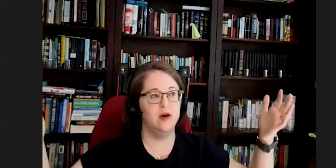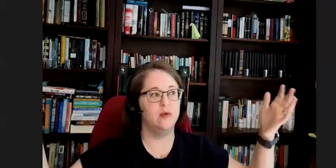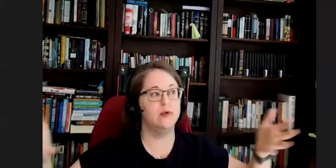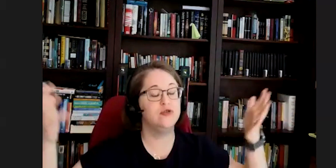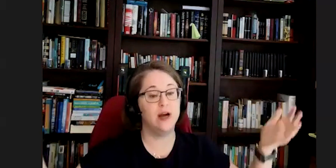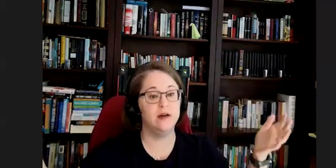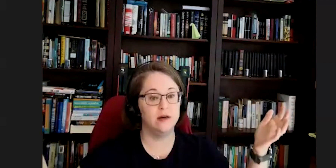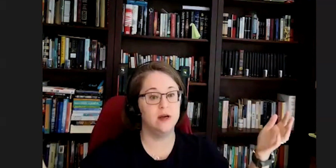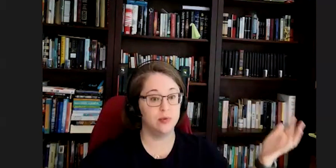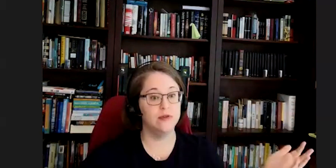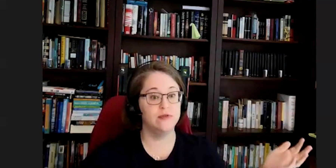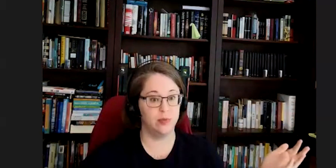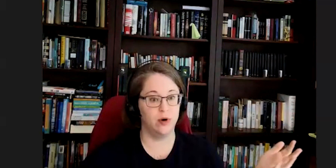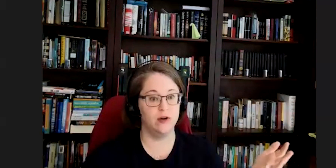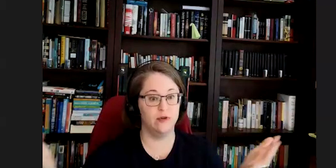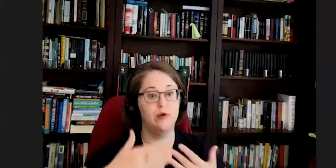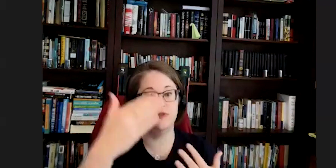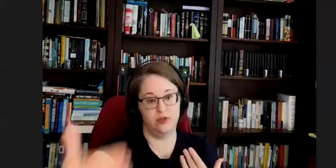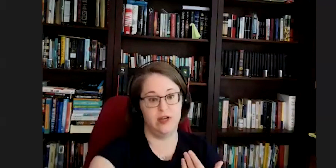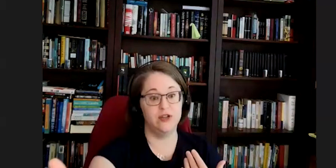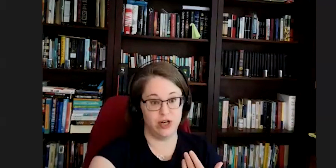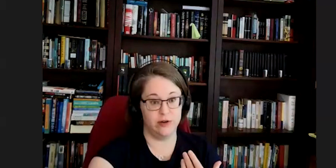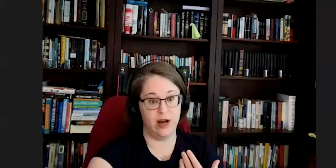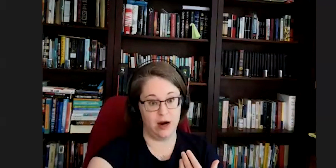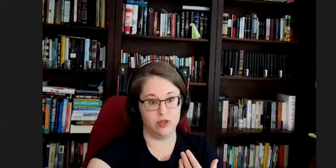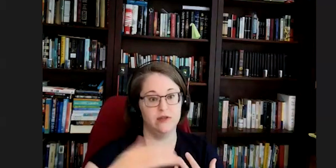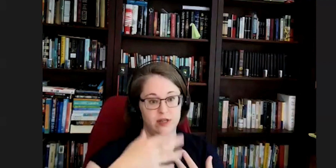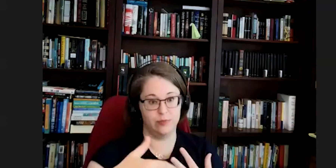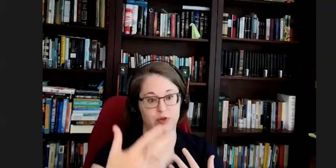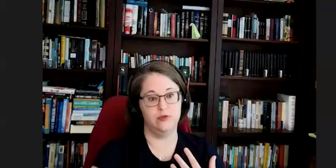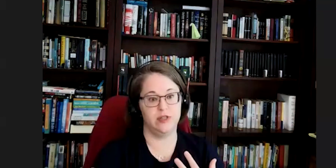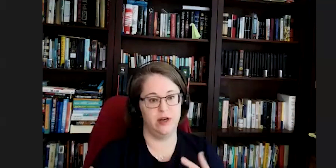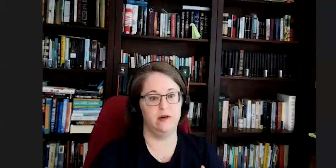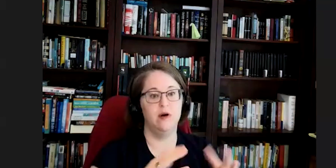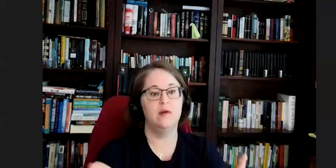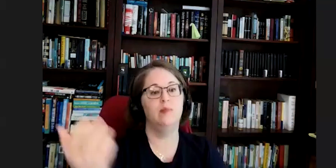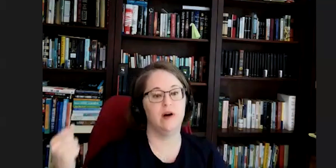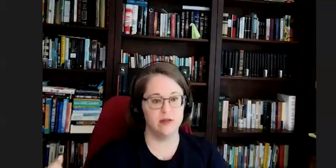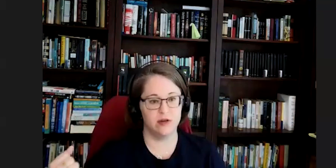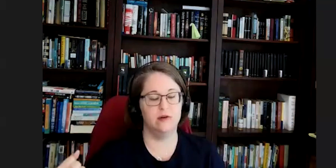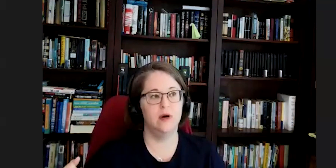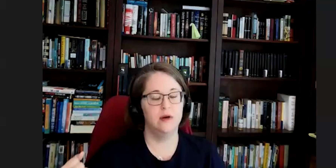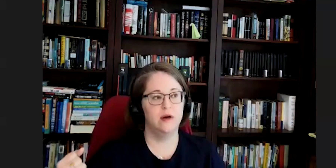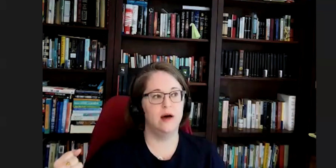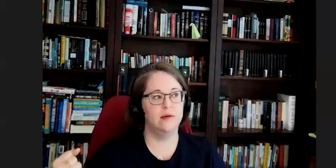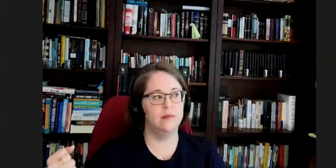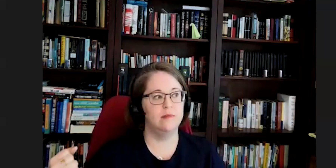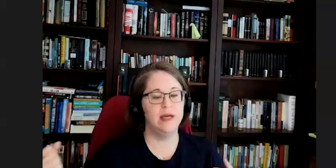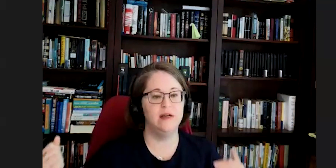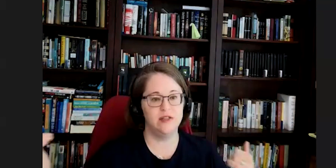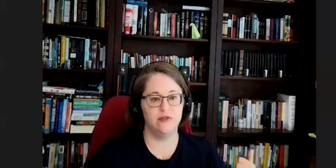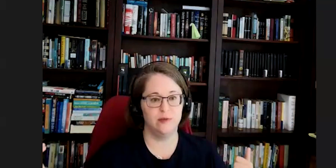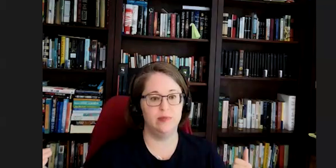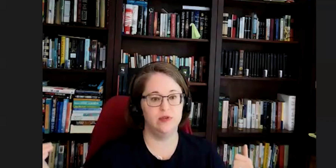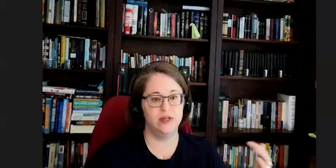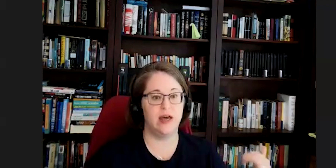initiative where we're trying to improve support for both data sharing out that is produced at IU, but also